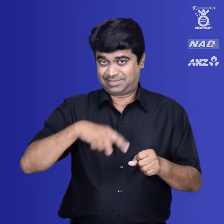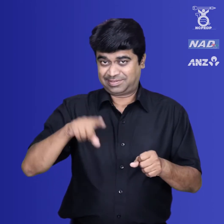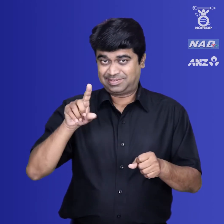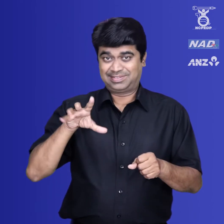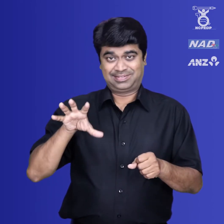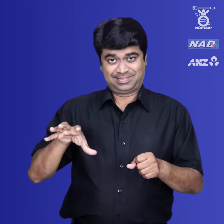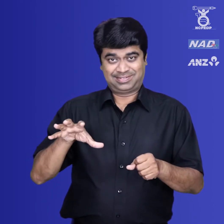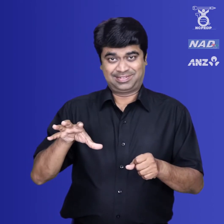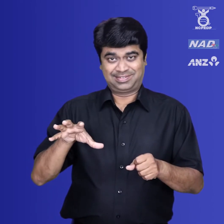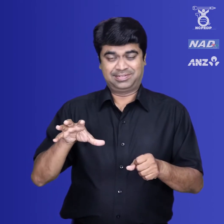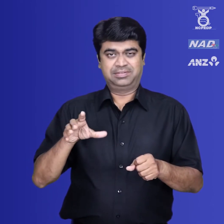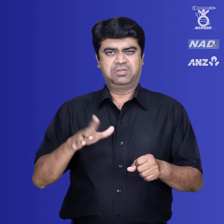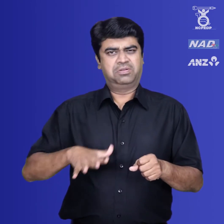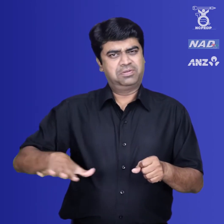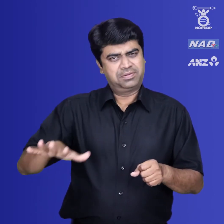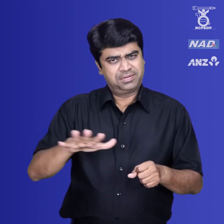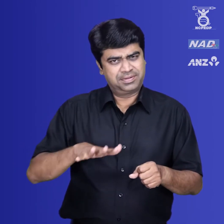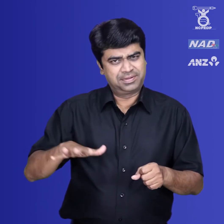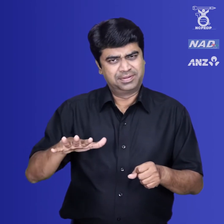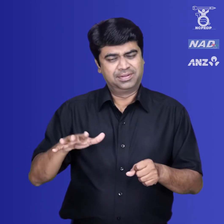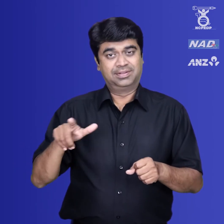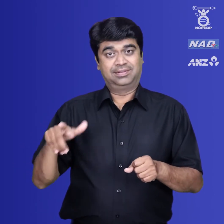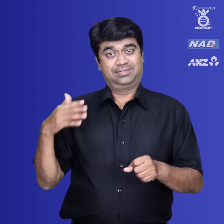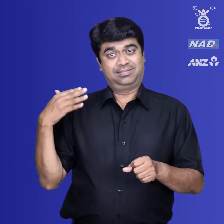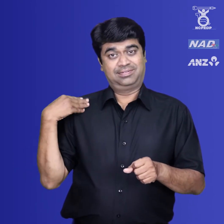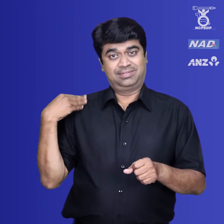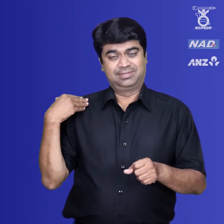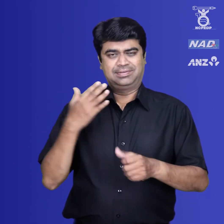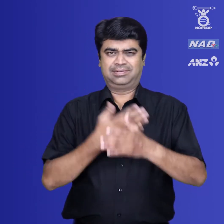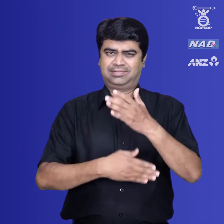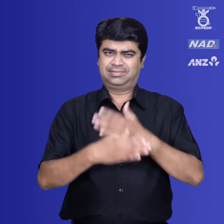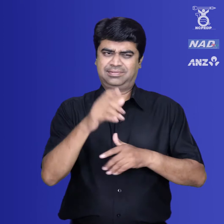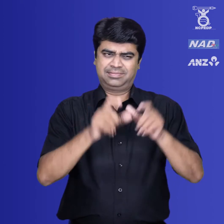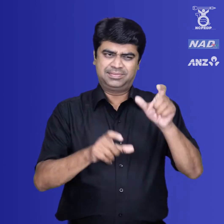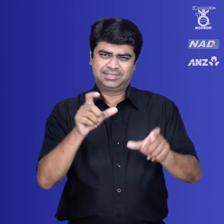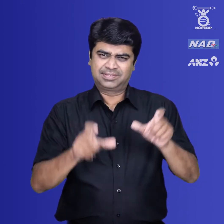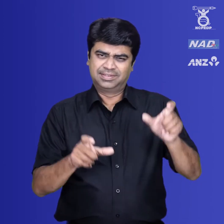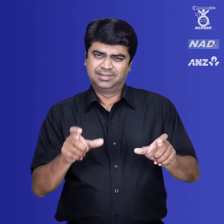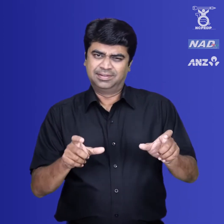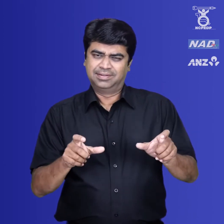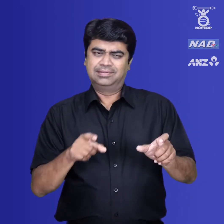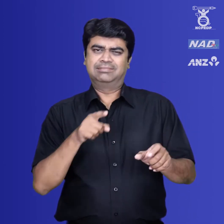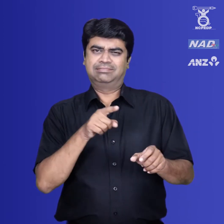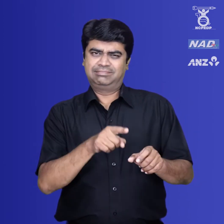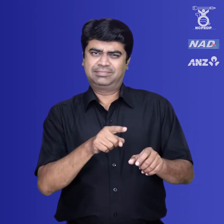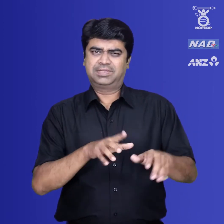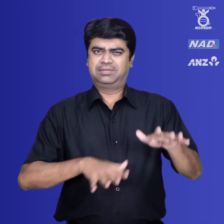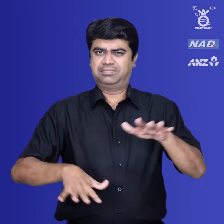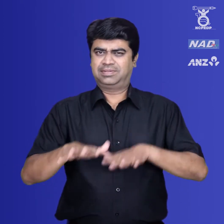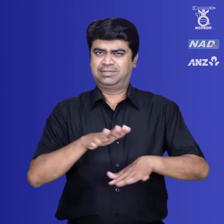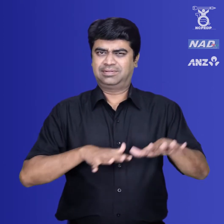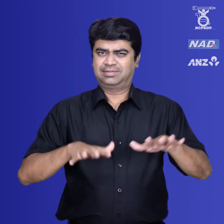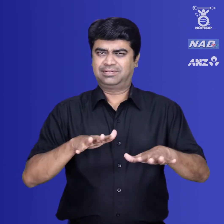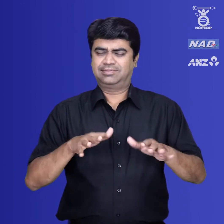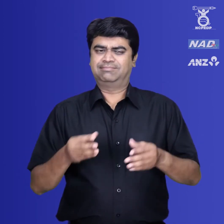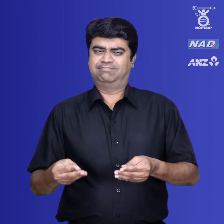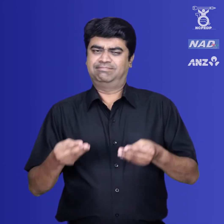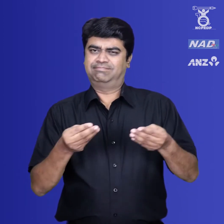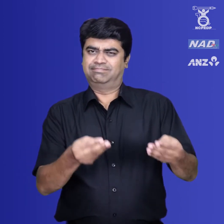The appropriate government and the local authorities shall take necessary measures for the persons with disabilities